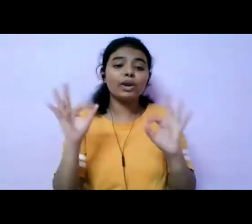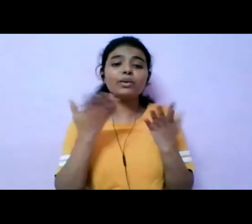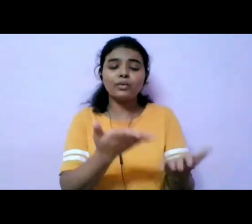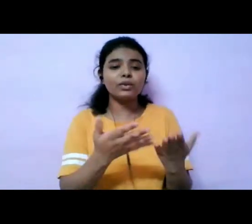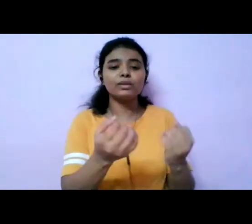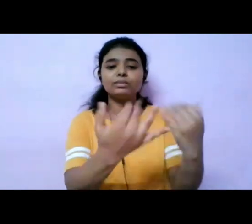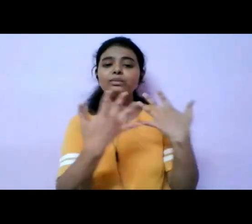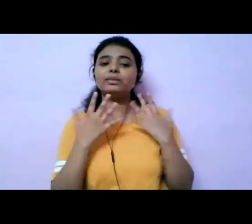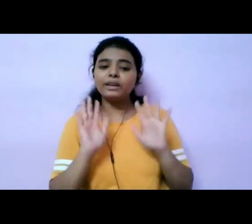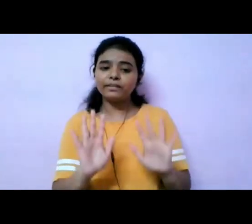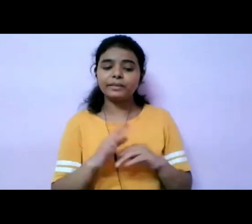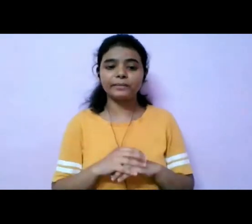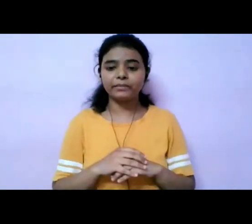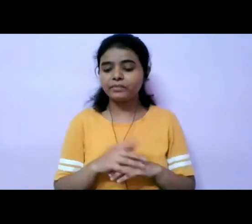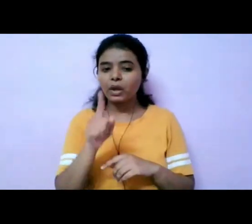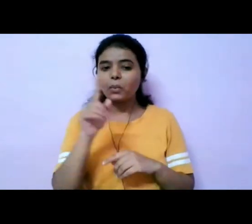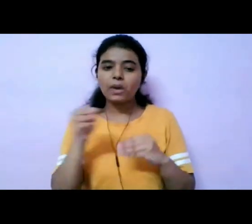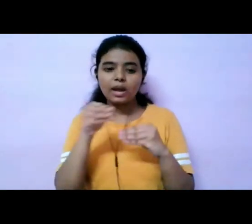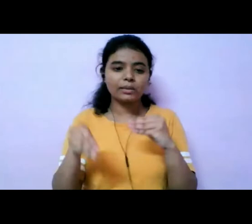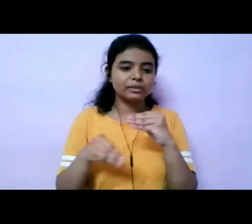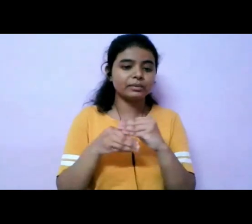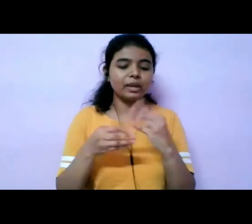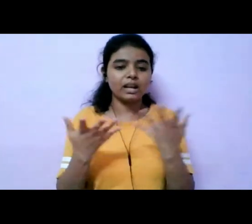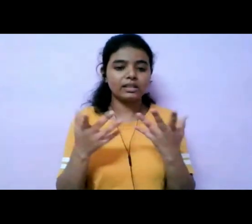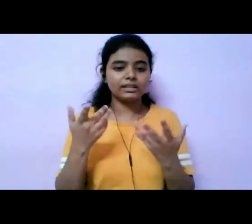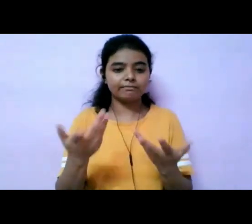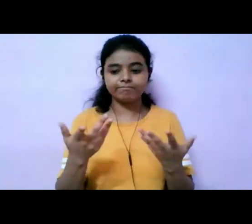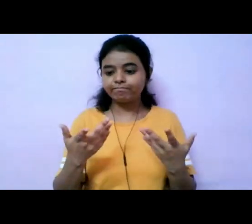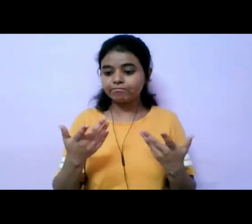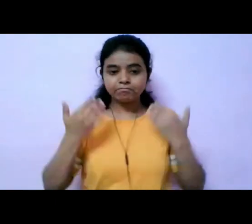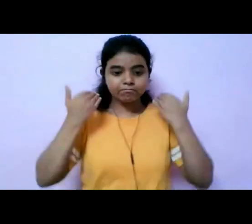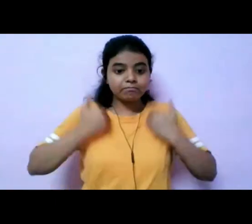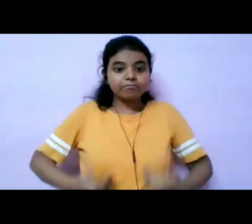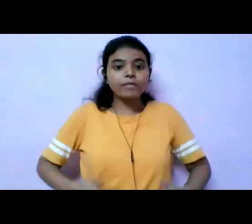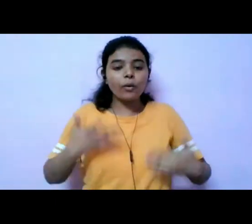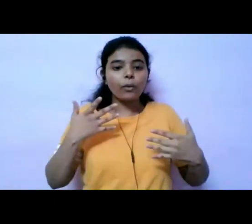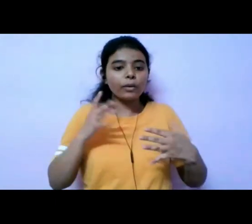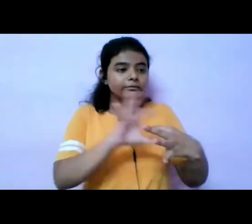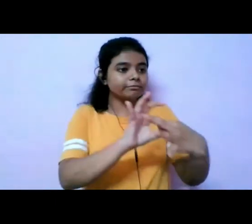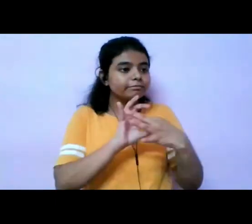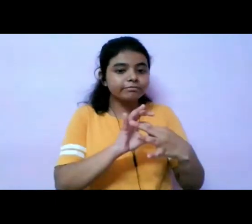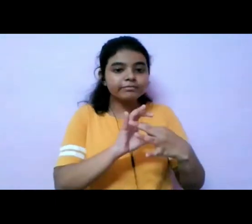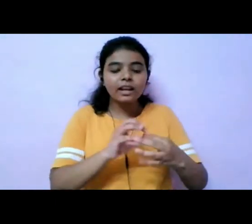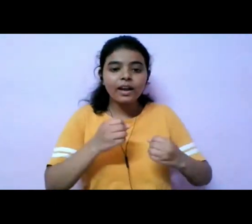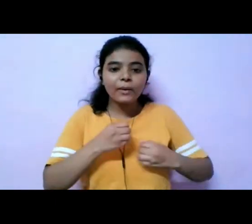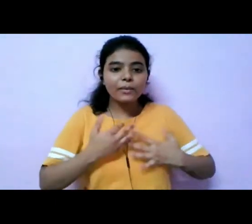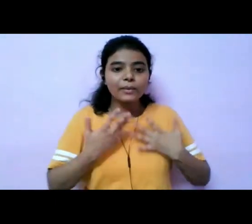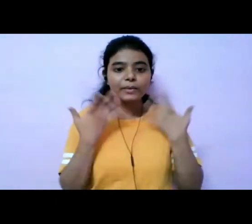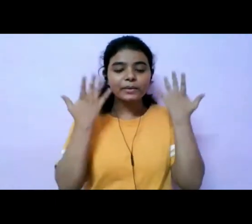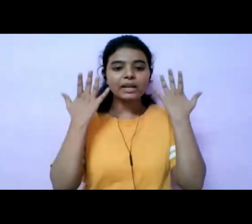effect. One mode of somatic or bodily knowledge is thriving in the